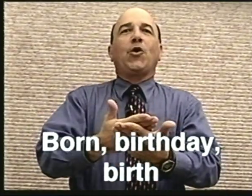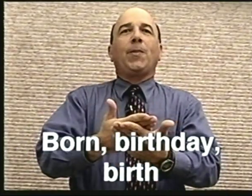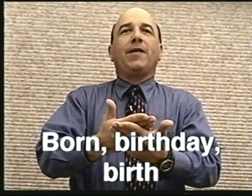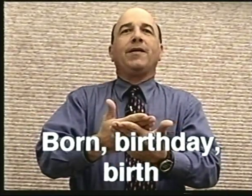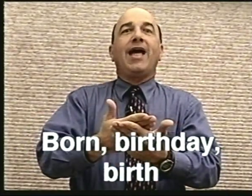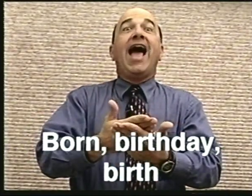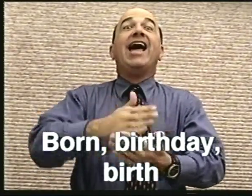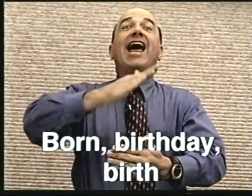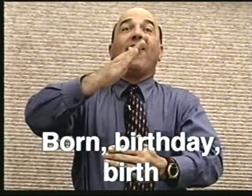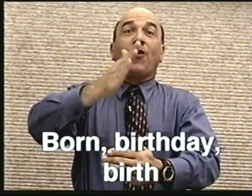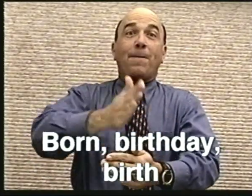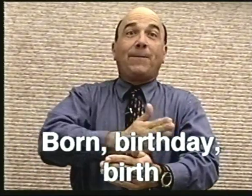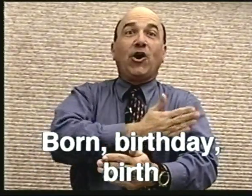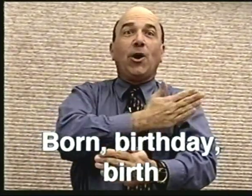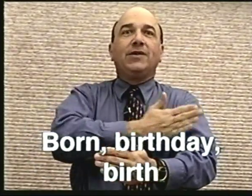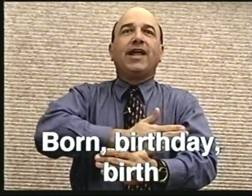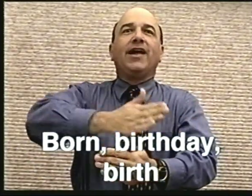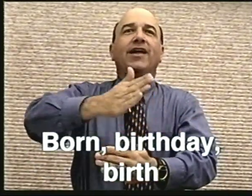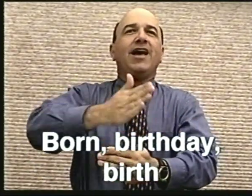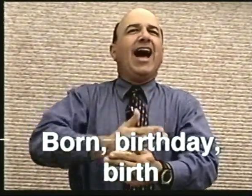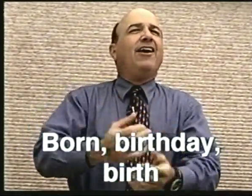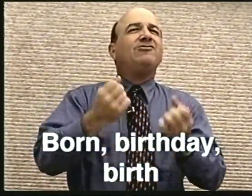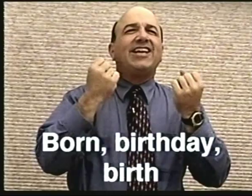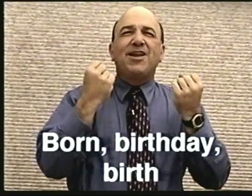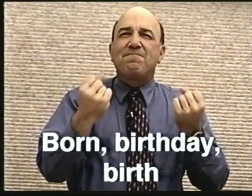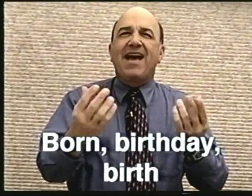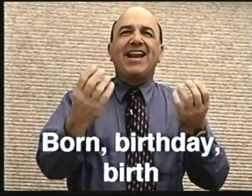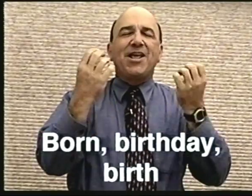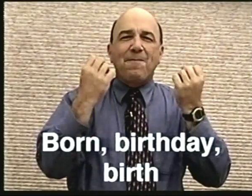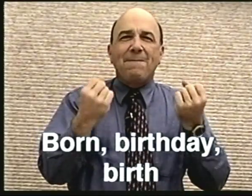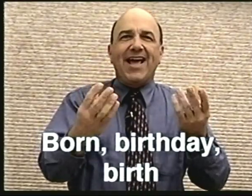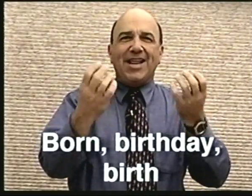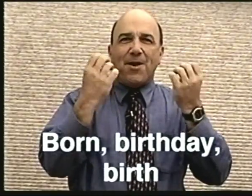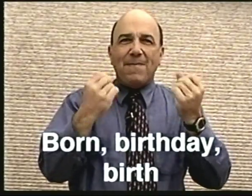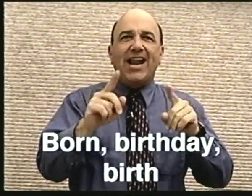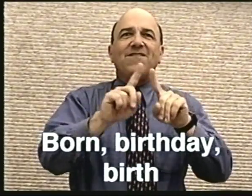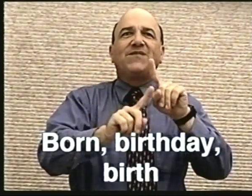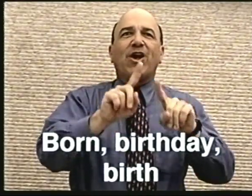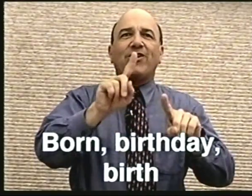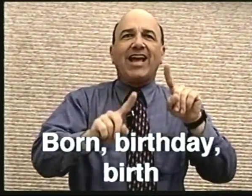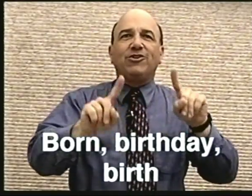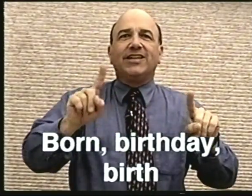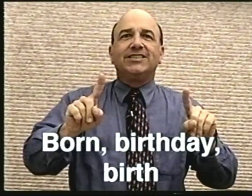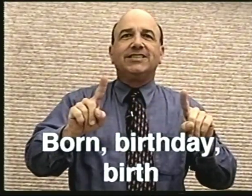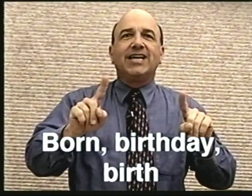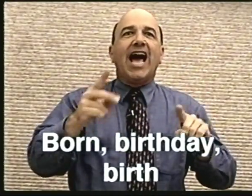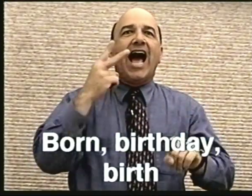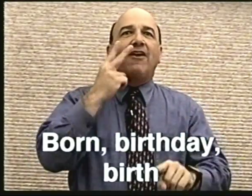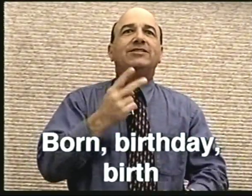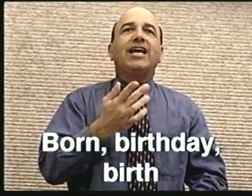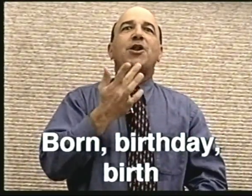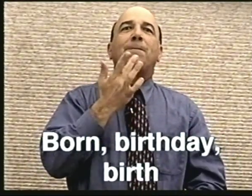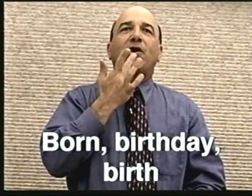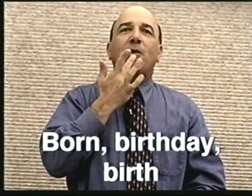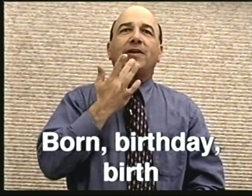birth, and now for birthday, I've seen many, many, many variations. I've seen